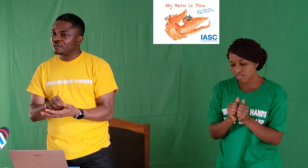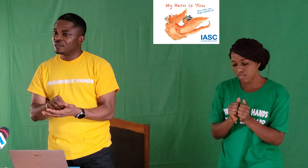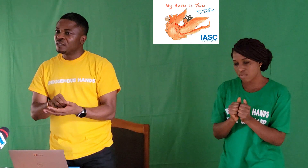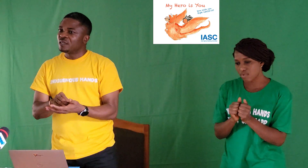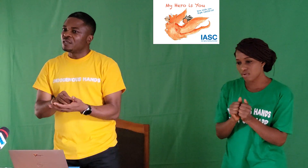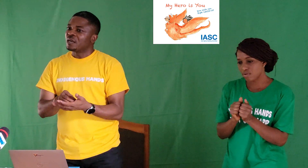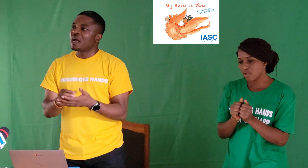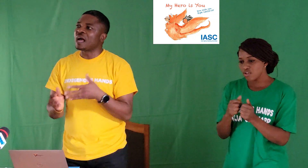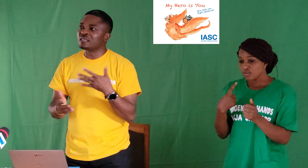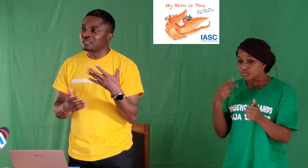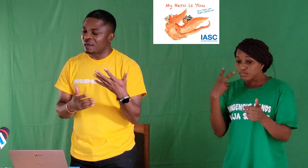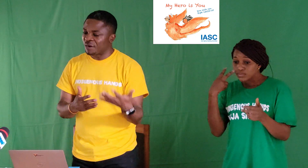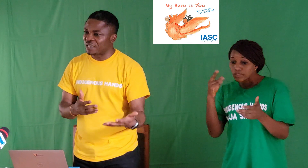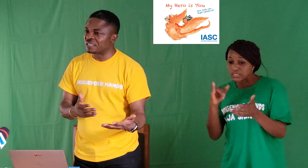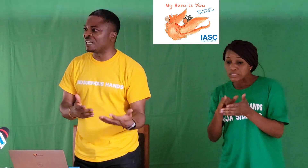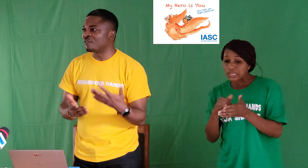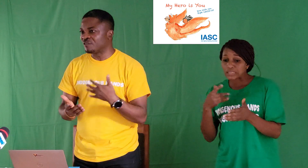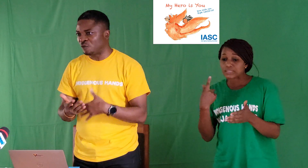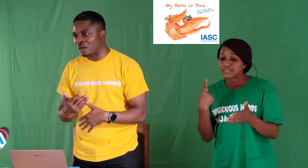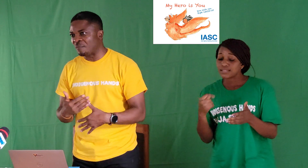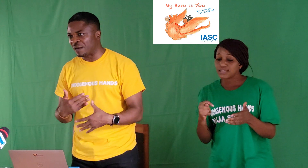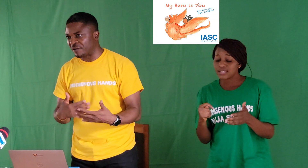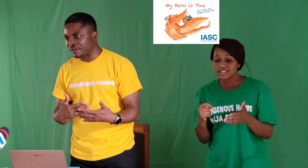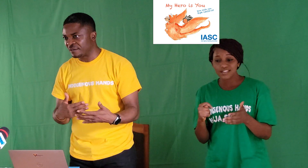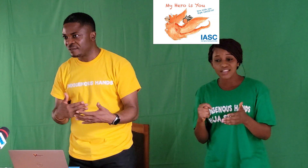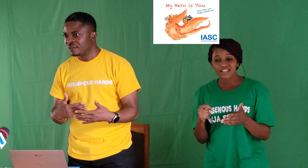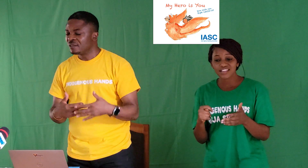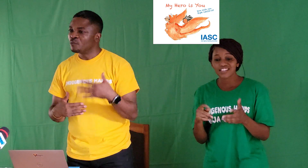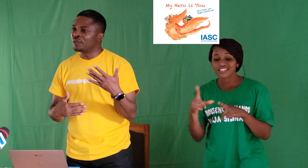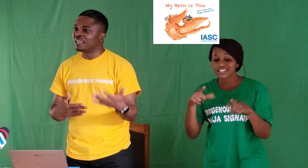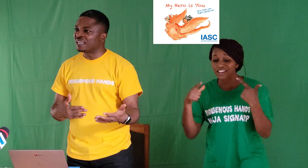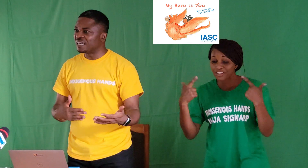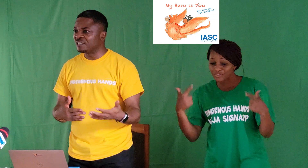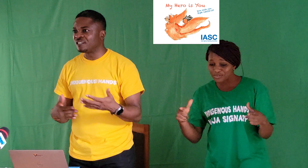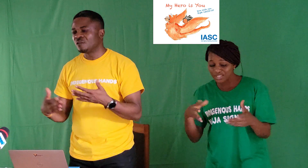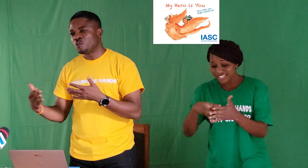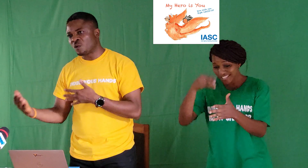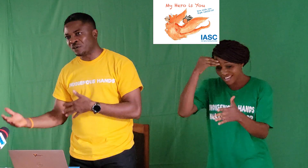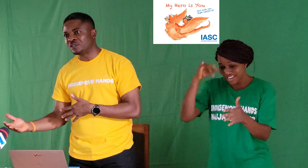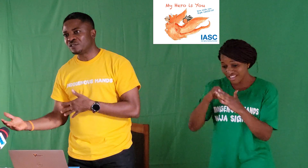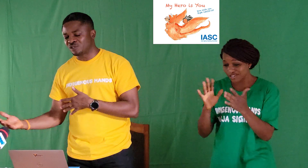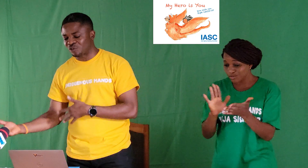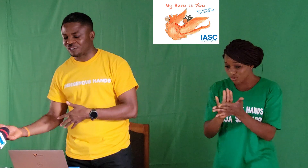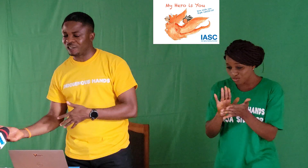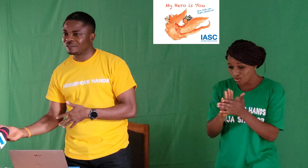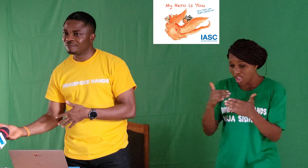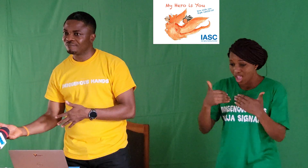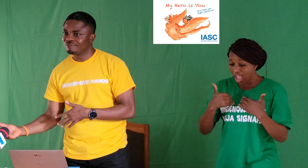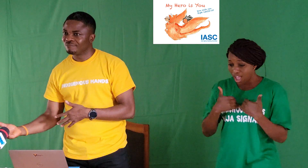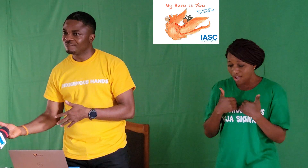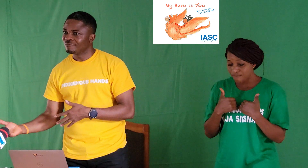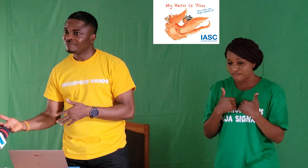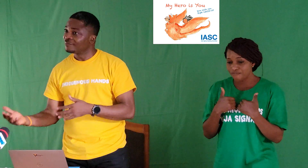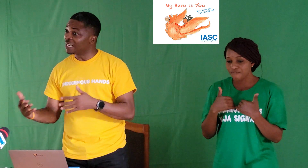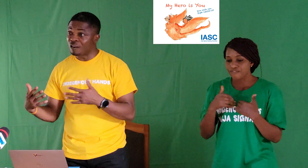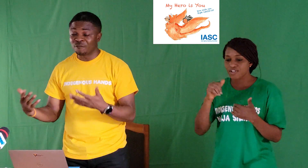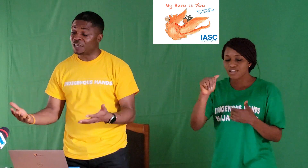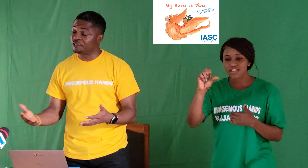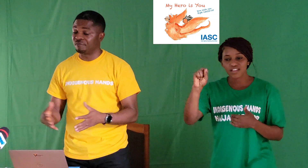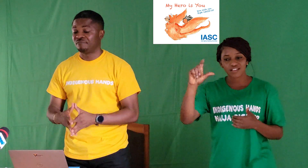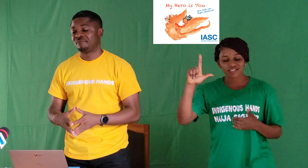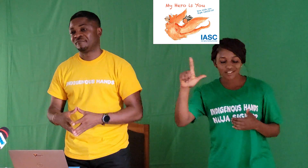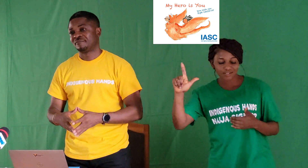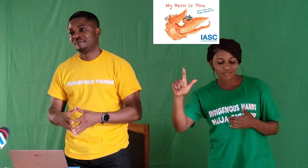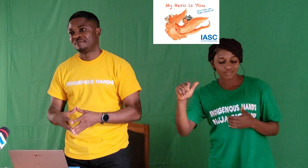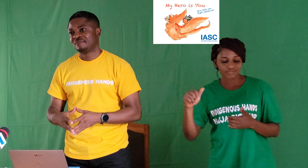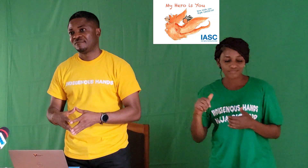schools has American Sign Language vocabulary with English word structure. A